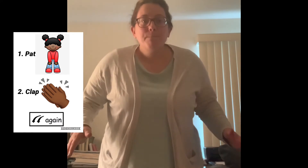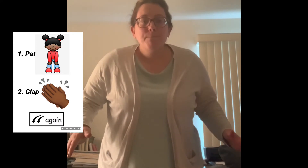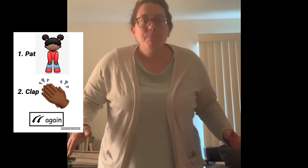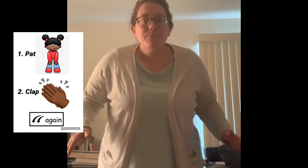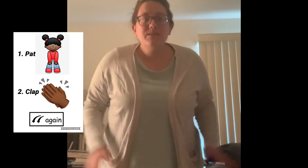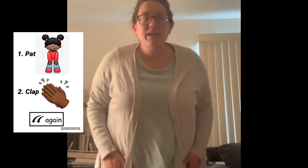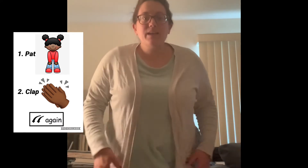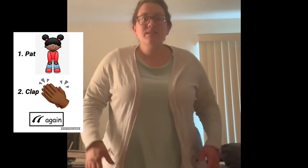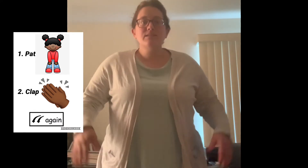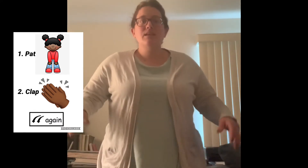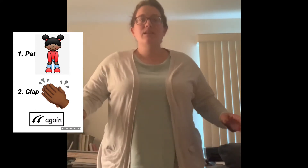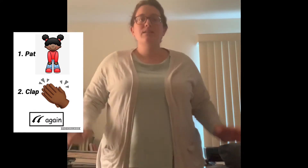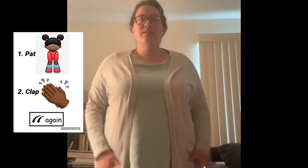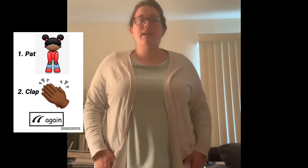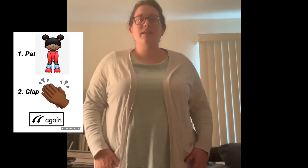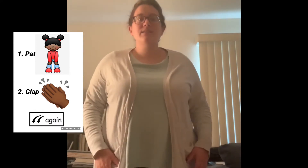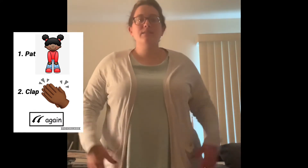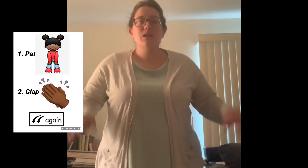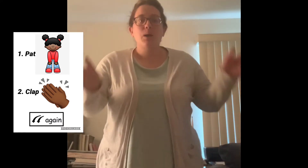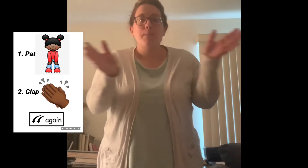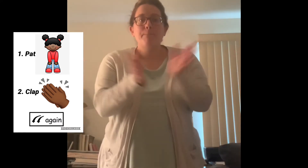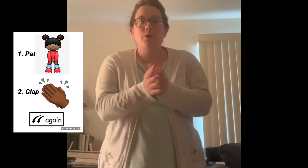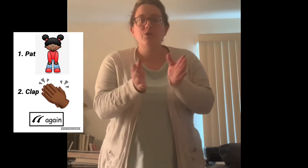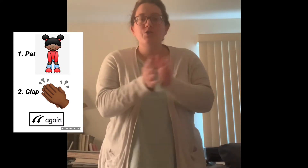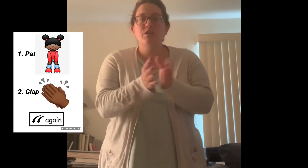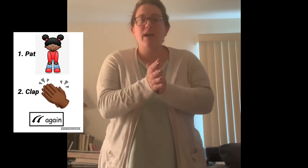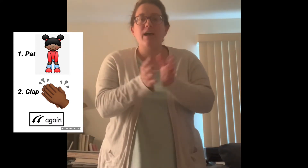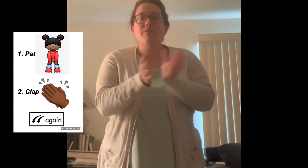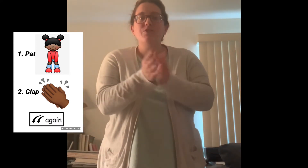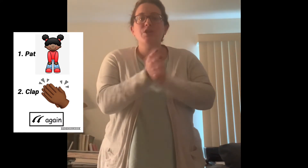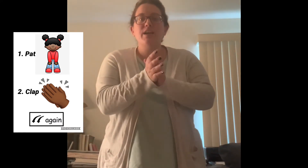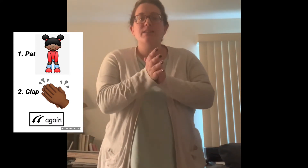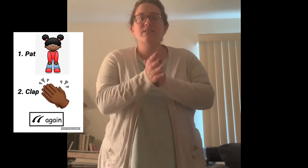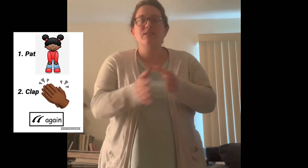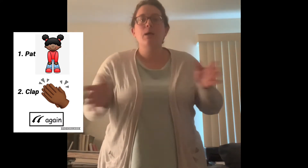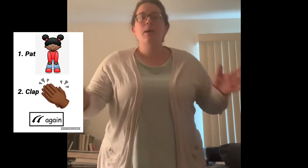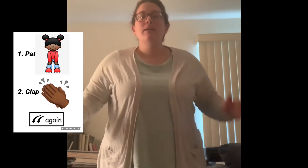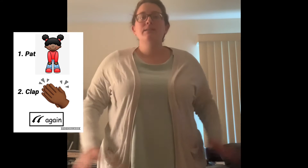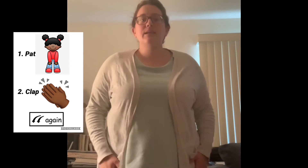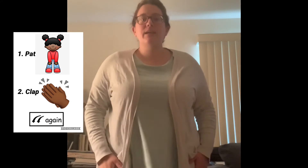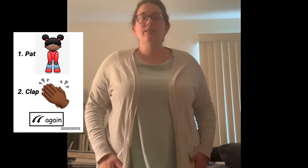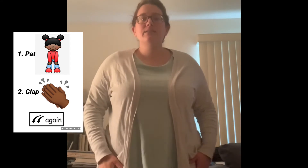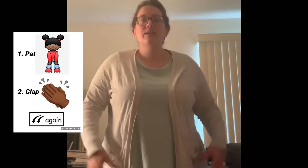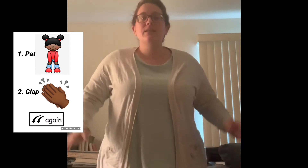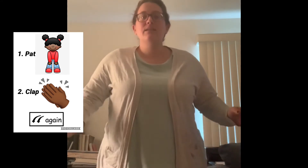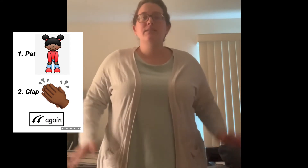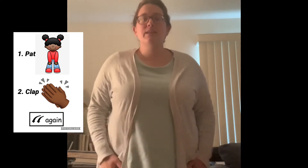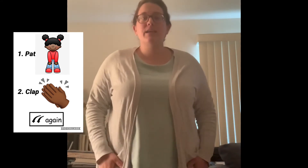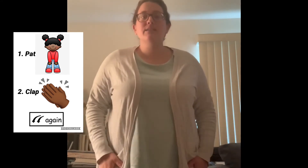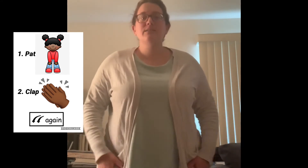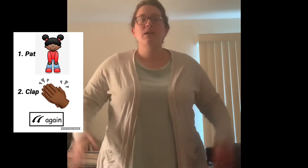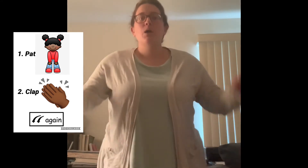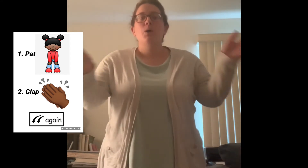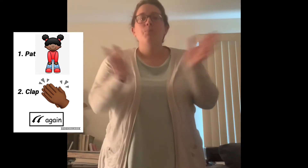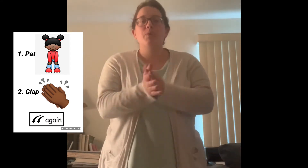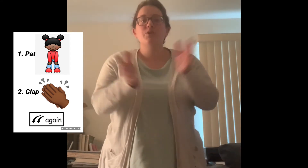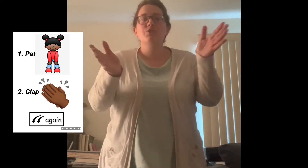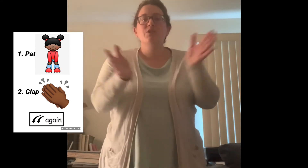dance, dance, Bert should have a chance, dance, dance, Bert should have